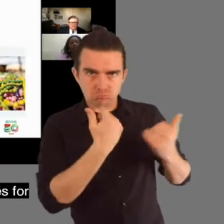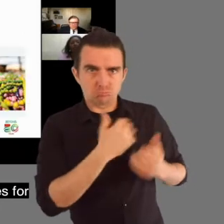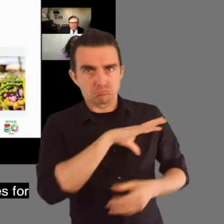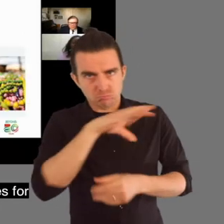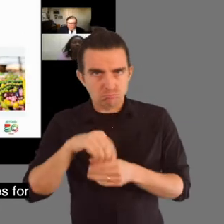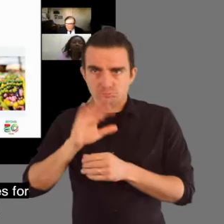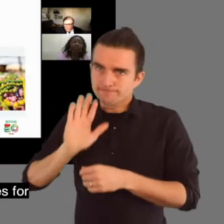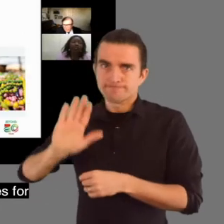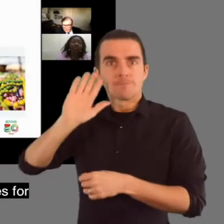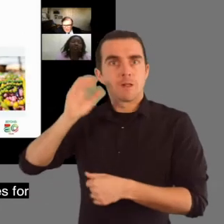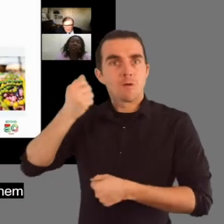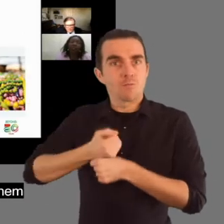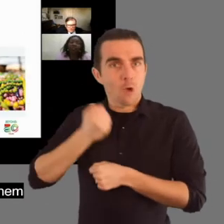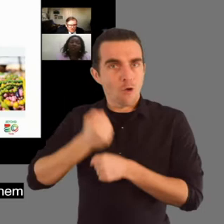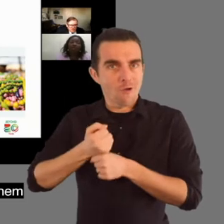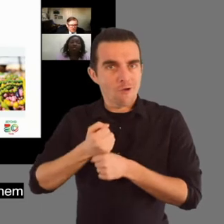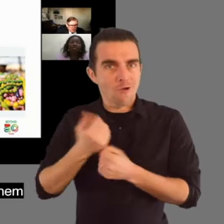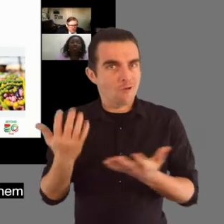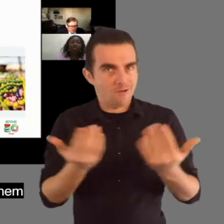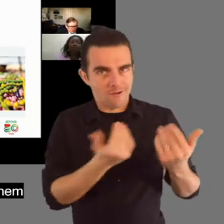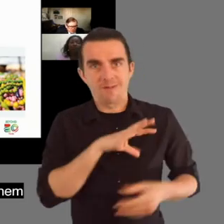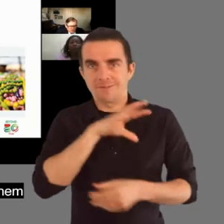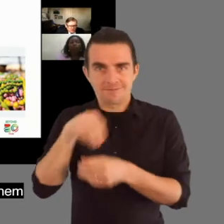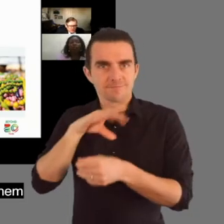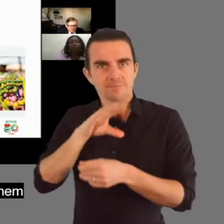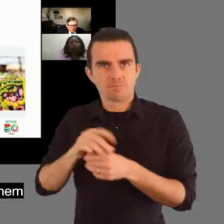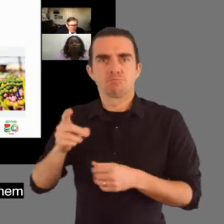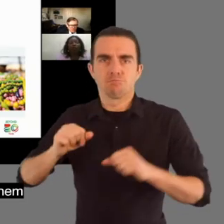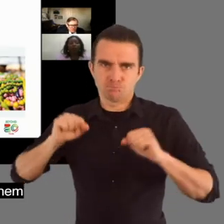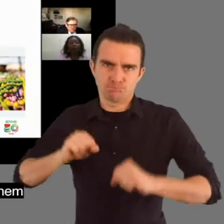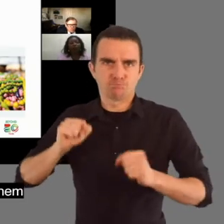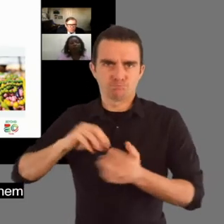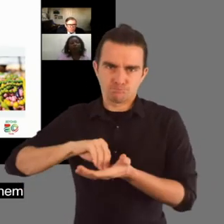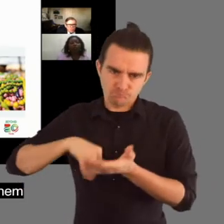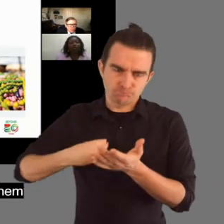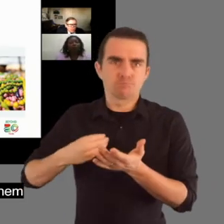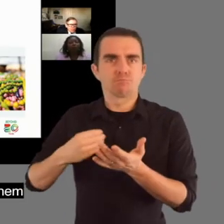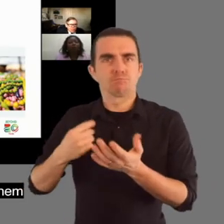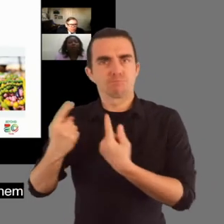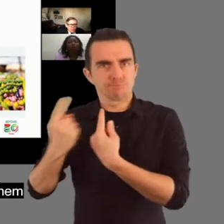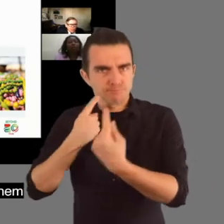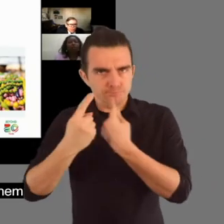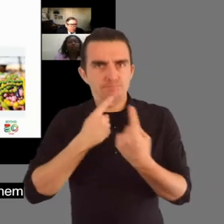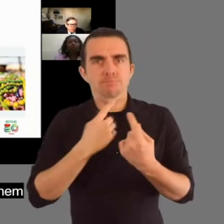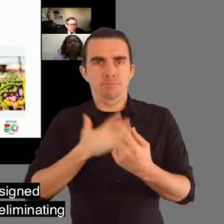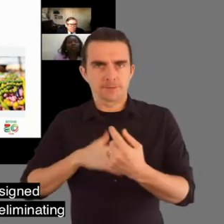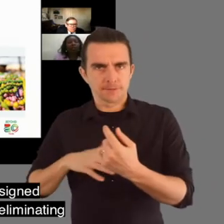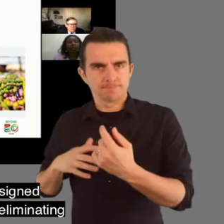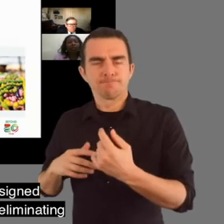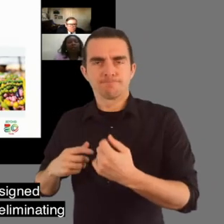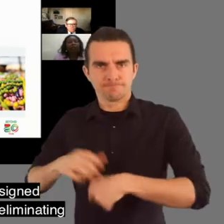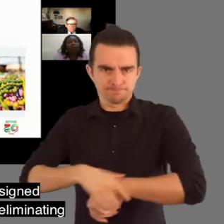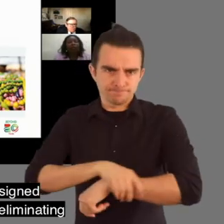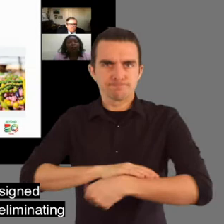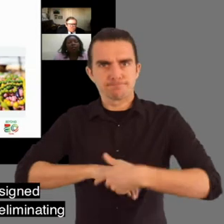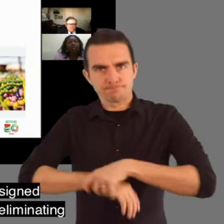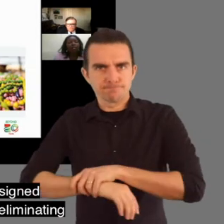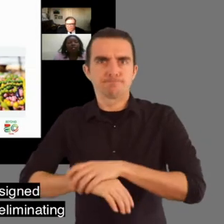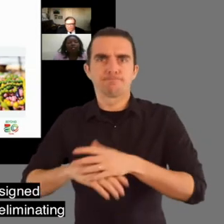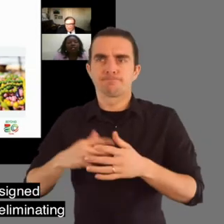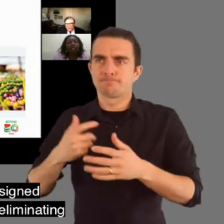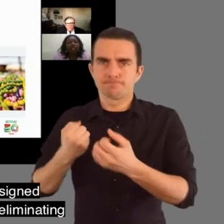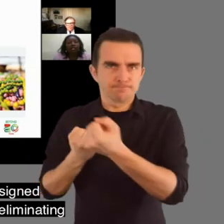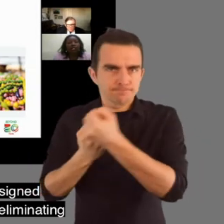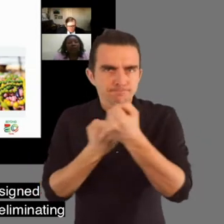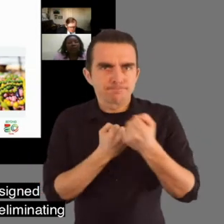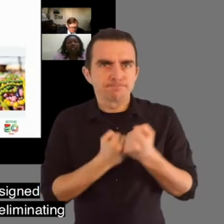for persons with disabilities, as well as even employing them at their workplace. So the commitment that